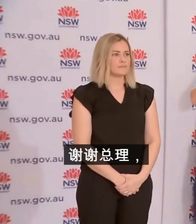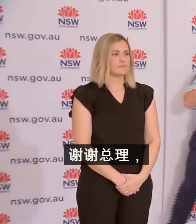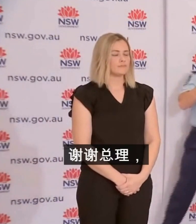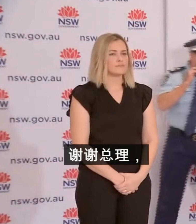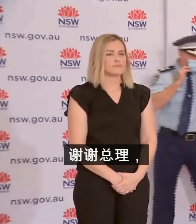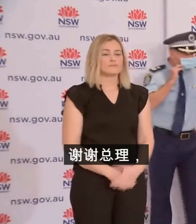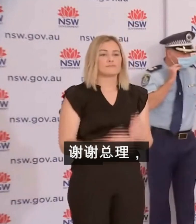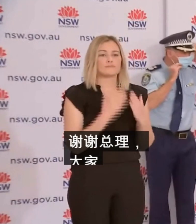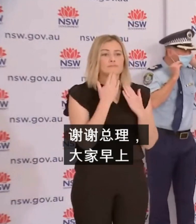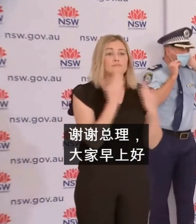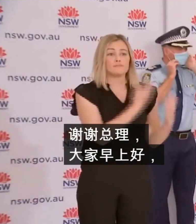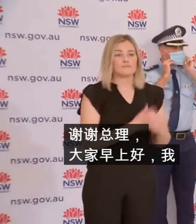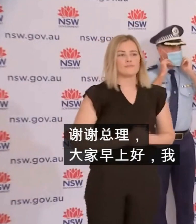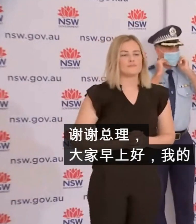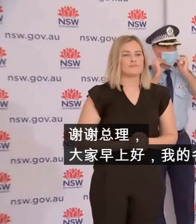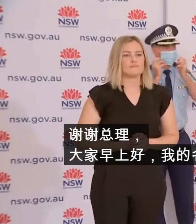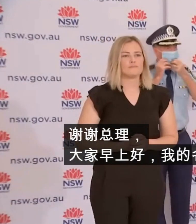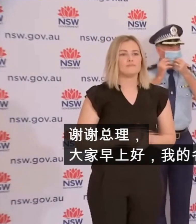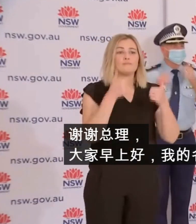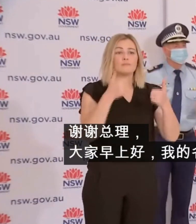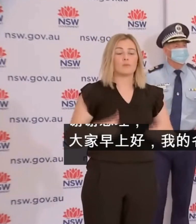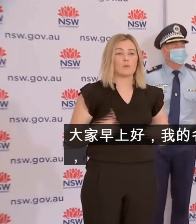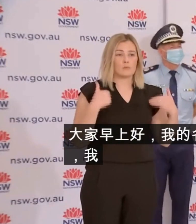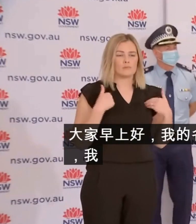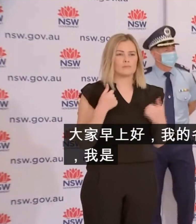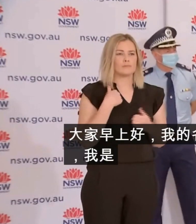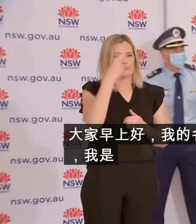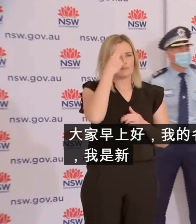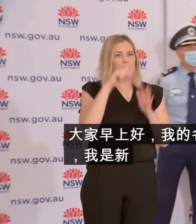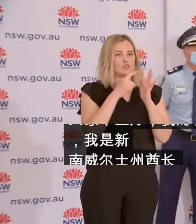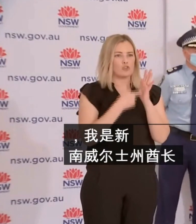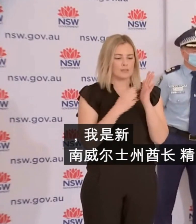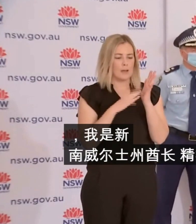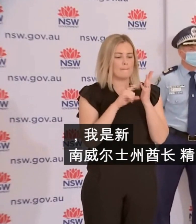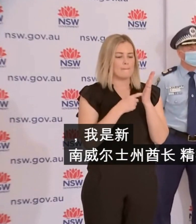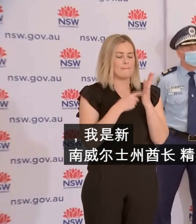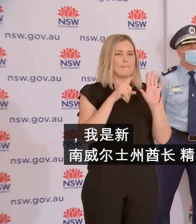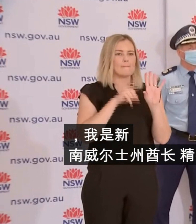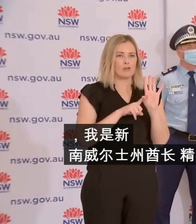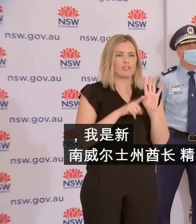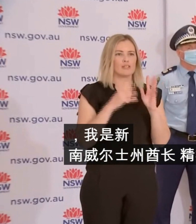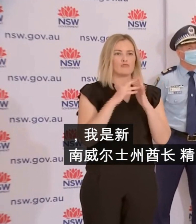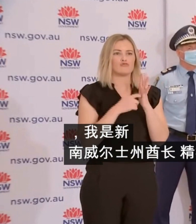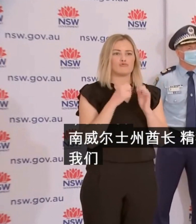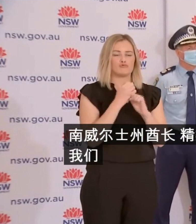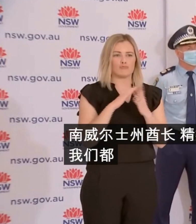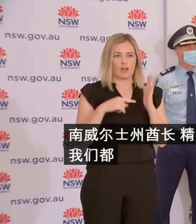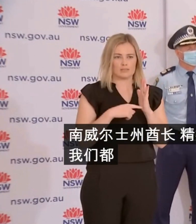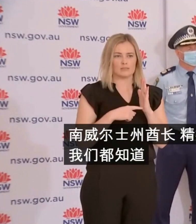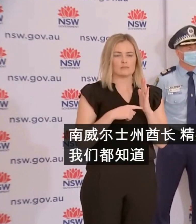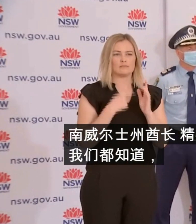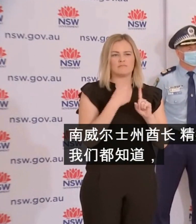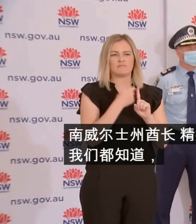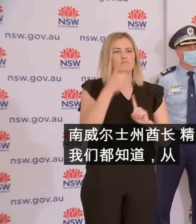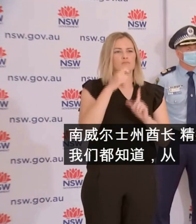Thank you, Premier. Good morning, everyone. My name is Dr Murray Wright and I'm the New South Wales Chief Psychiatrist. We all